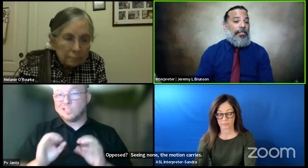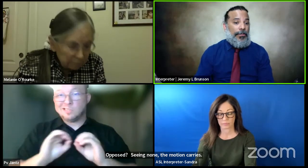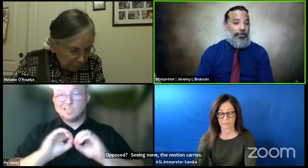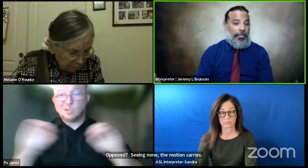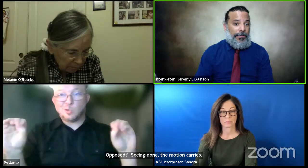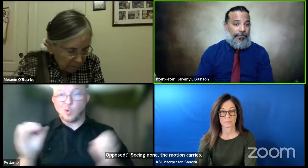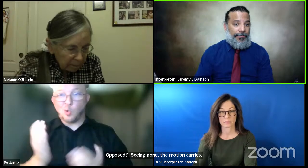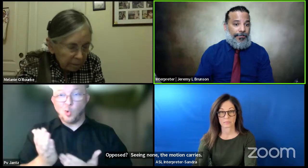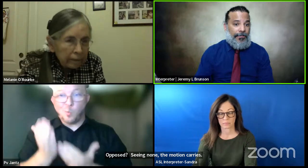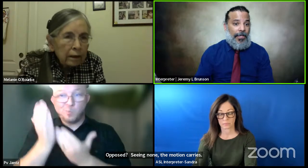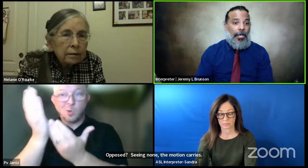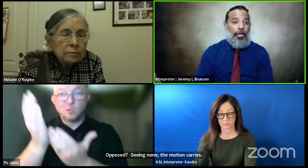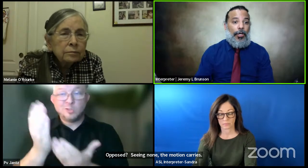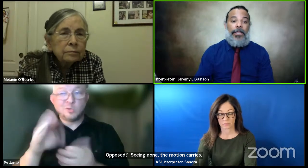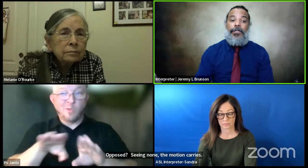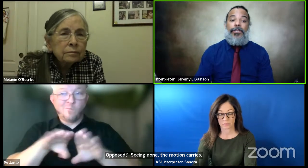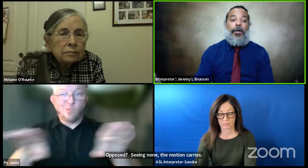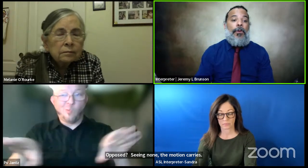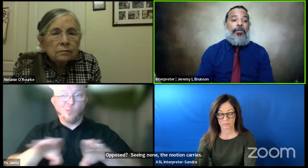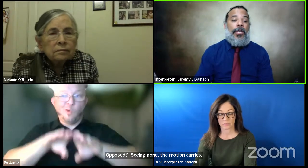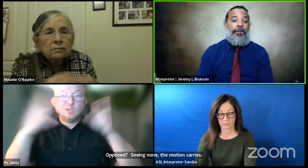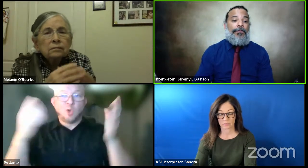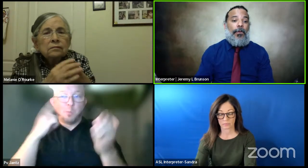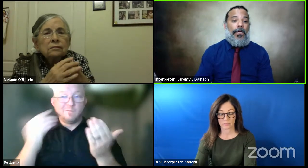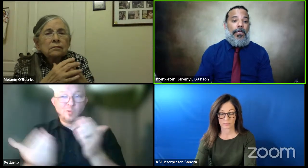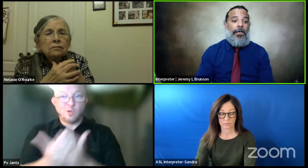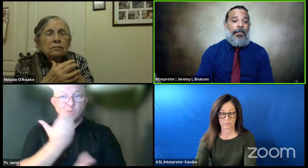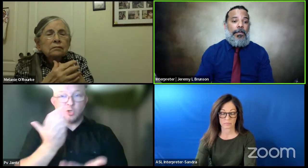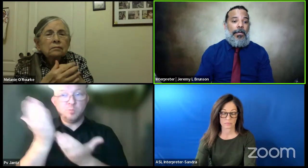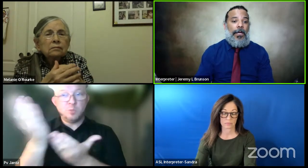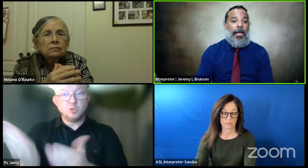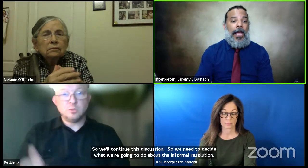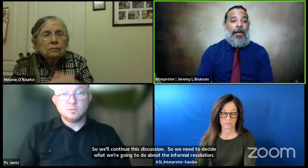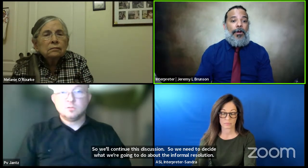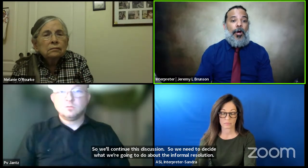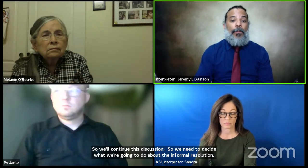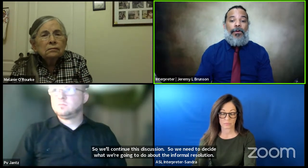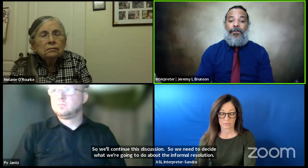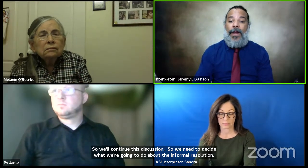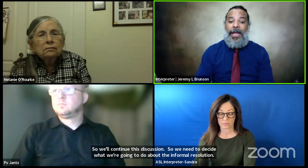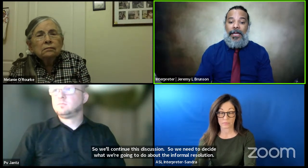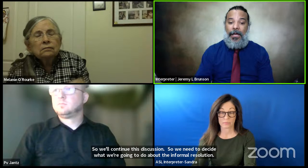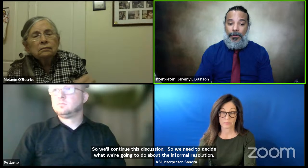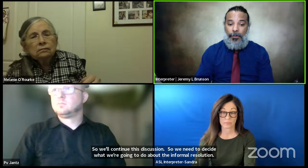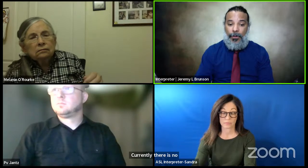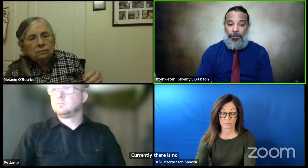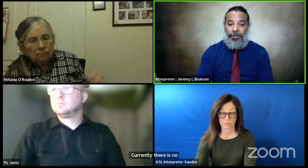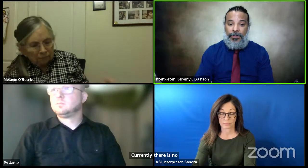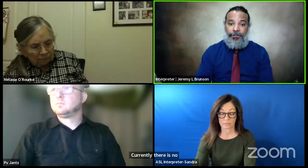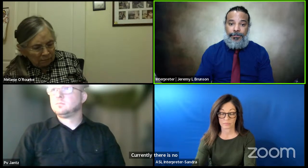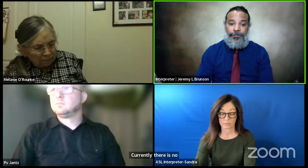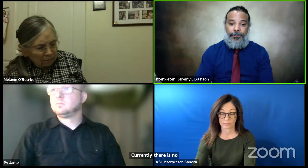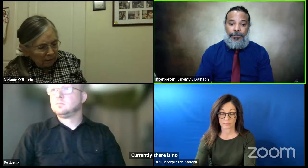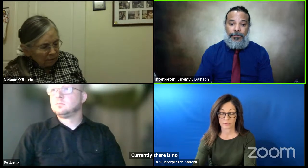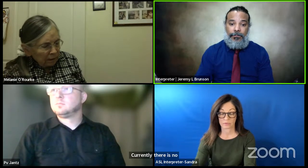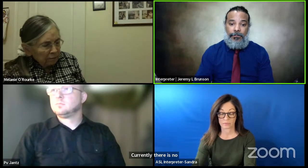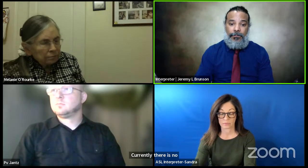informal resolution. Currently, there's no motion on the floor, and we're open for any new